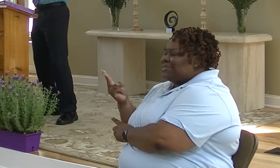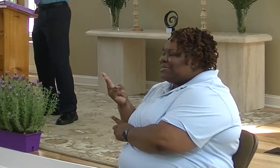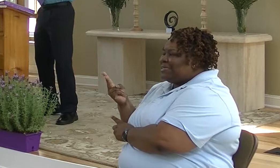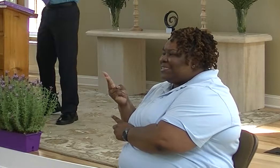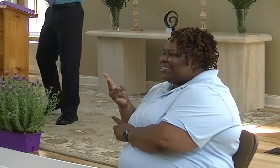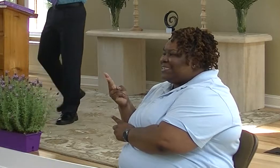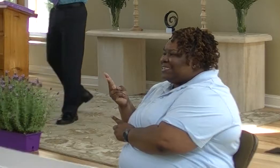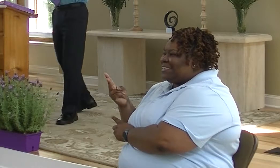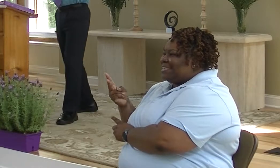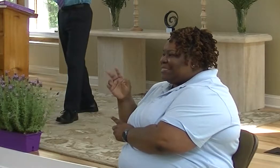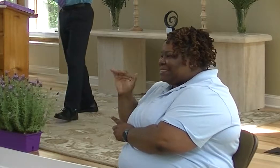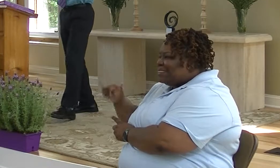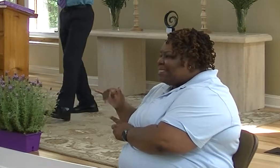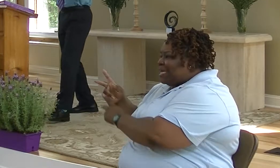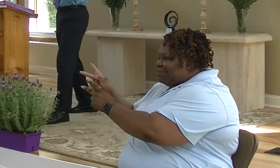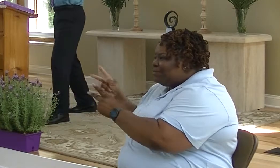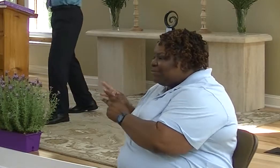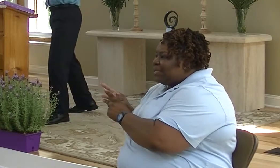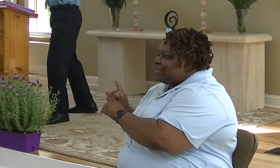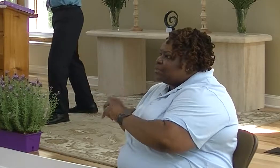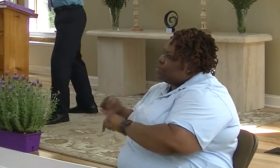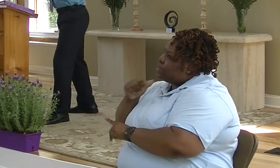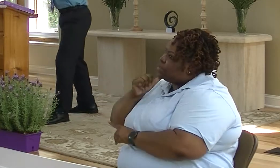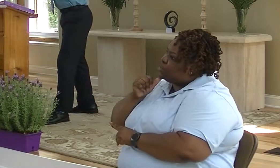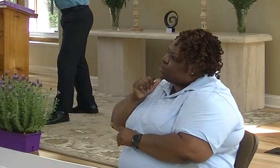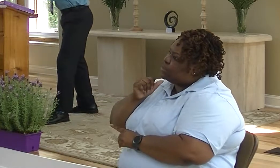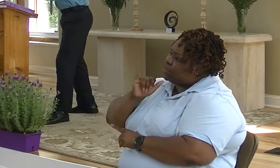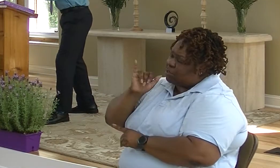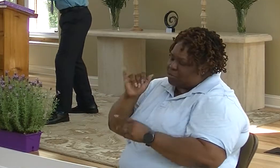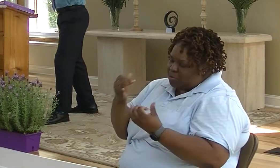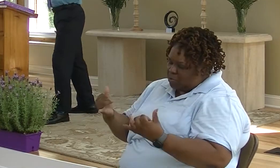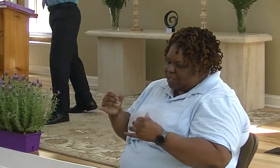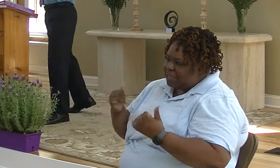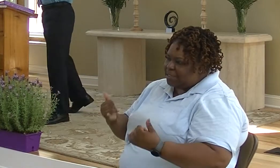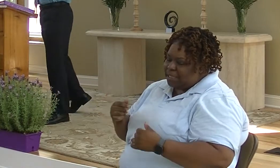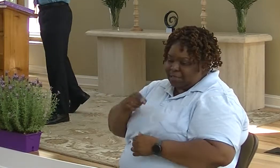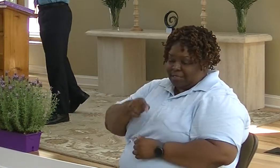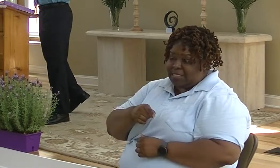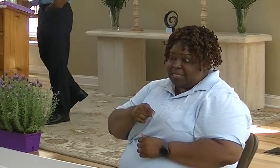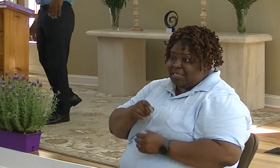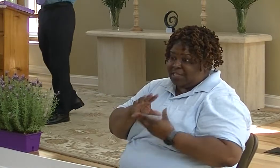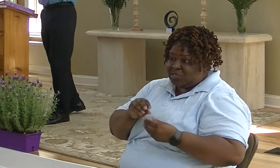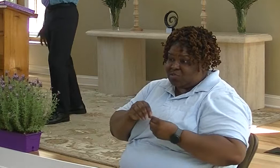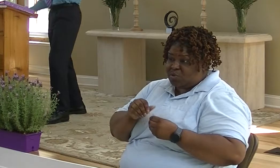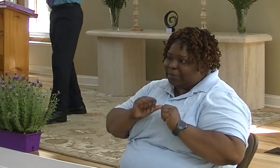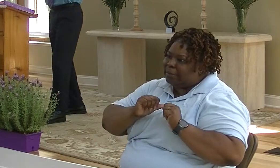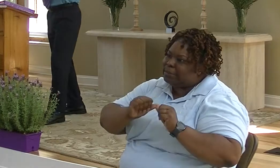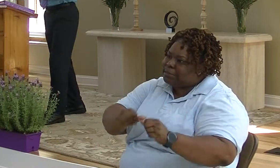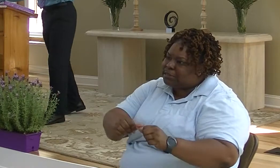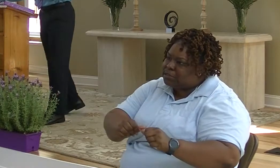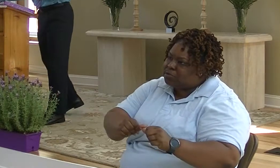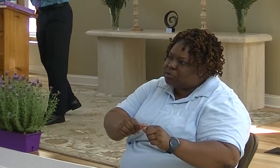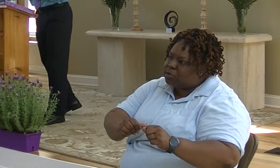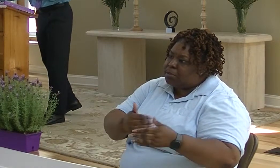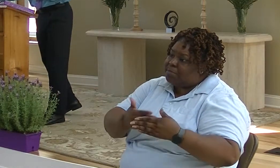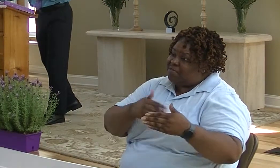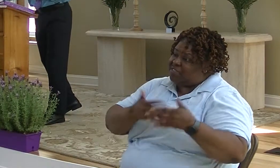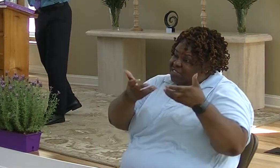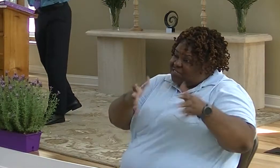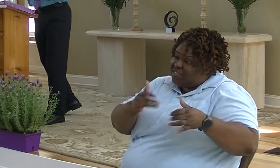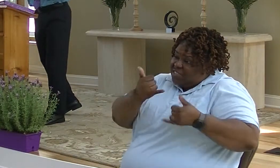She didn't envision. Before she was finished with the last book, it had already sold out. How are you? It's It's not even published